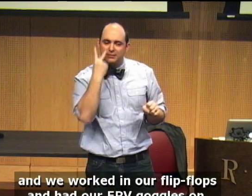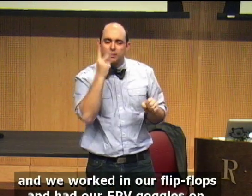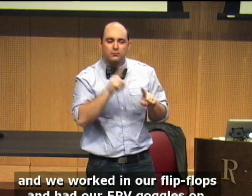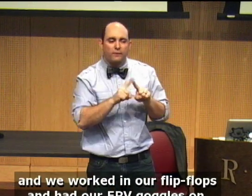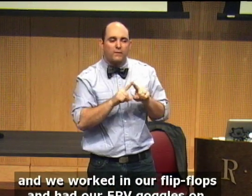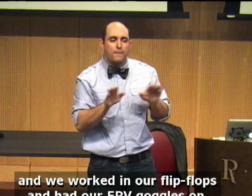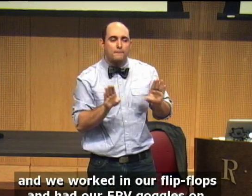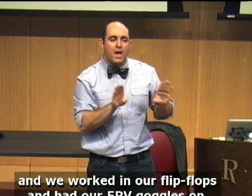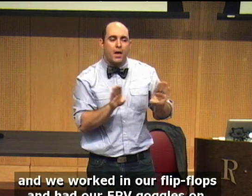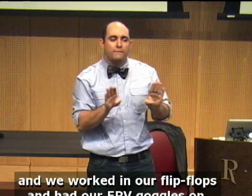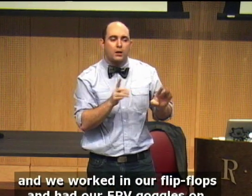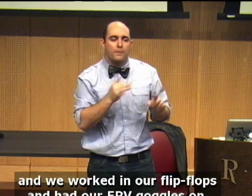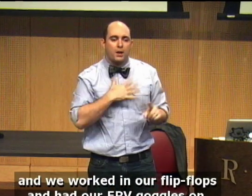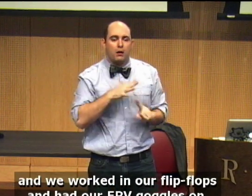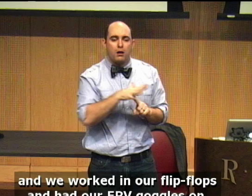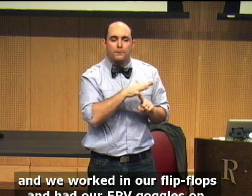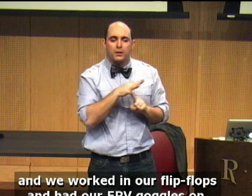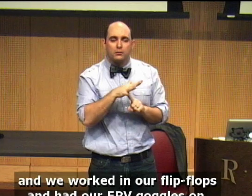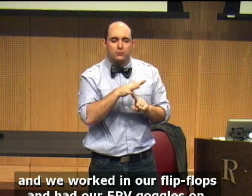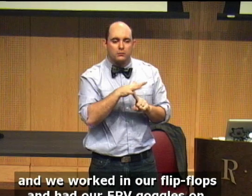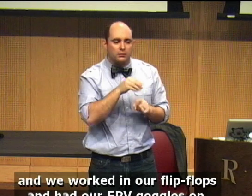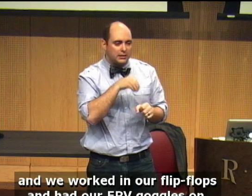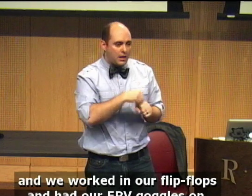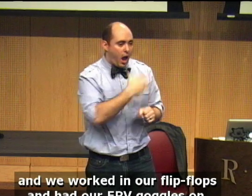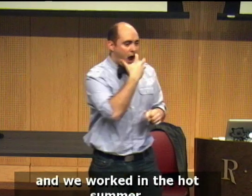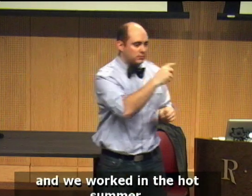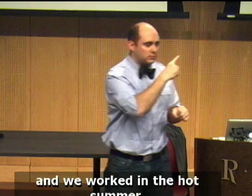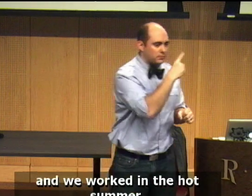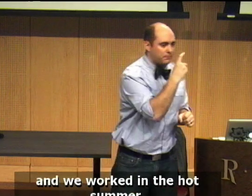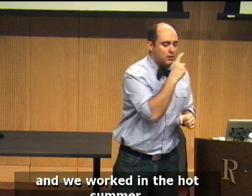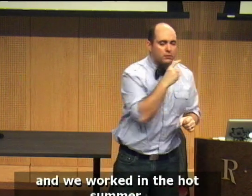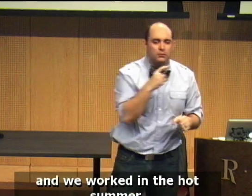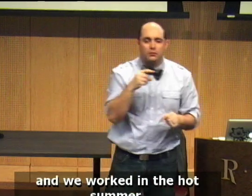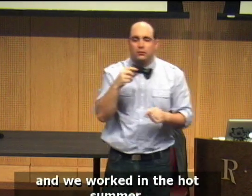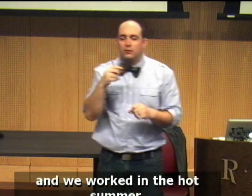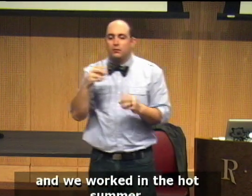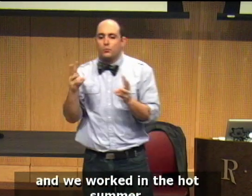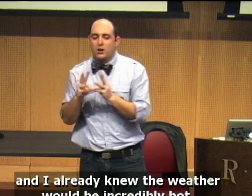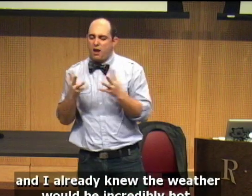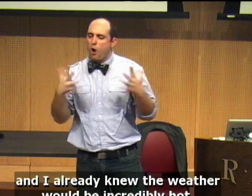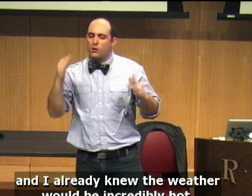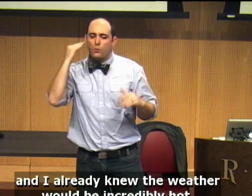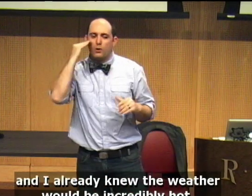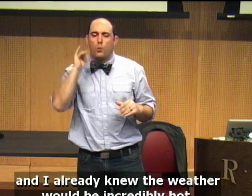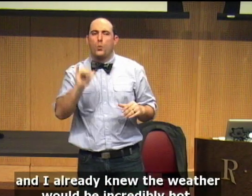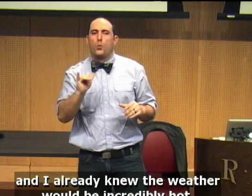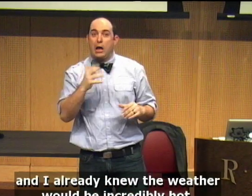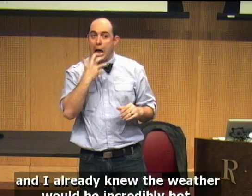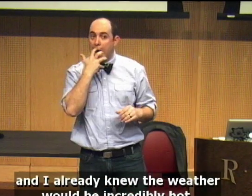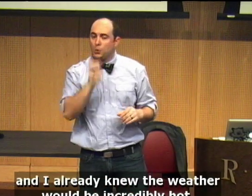had our FPV goggles on, and we worked in the hot summer. And I already knew the weather would